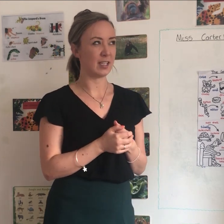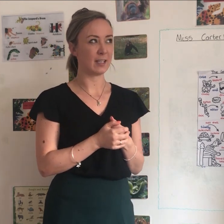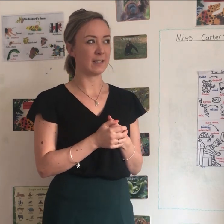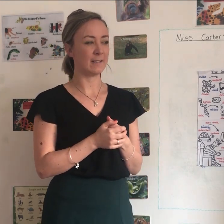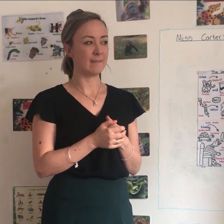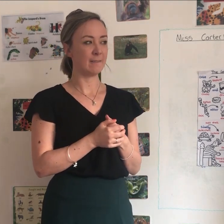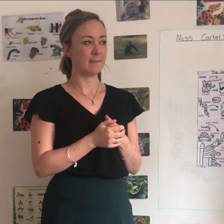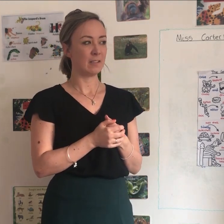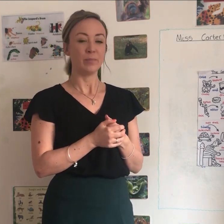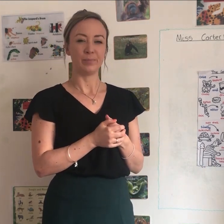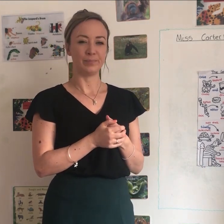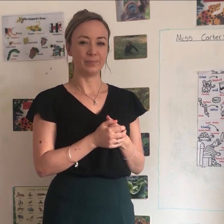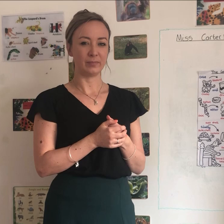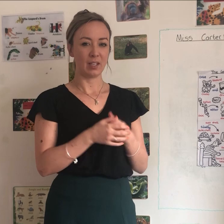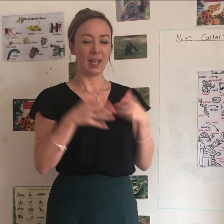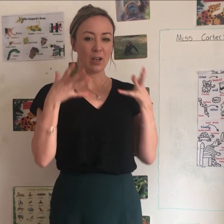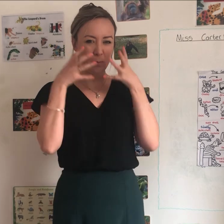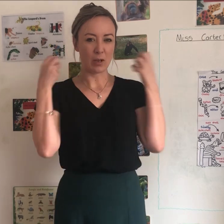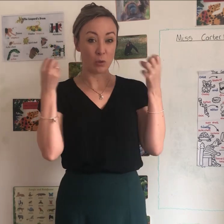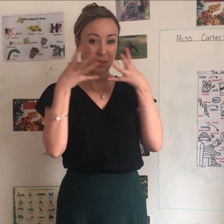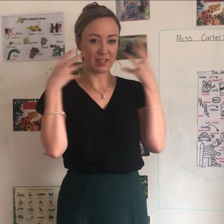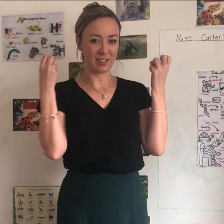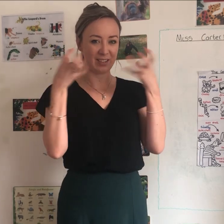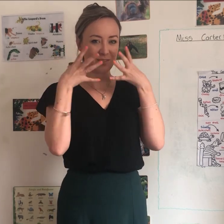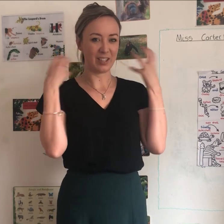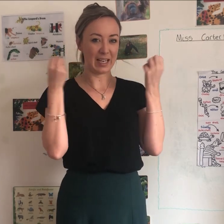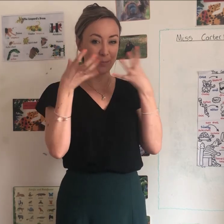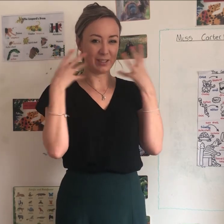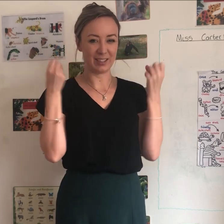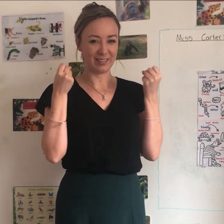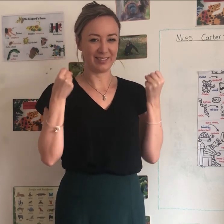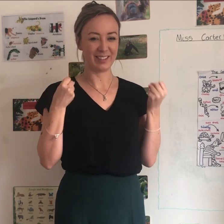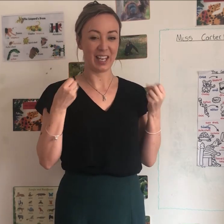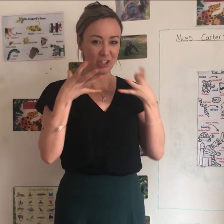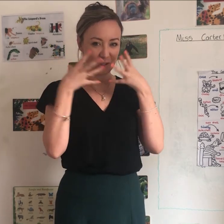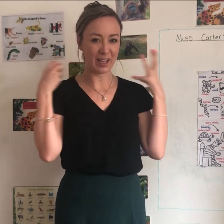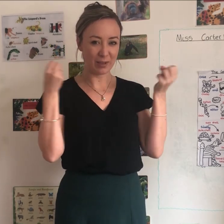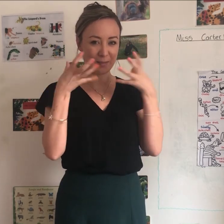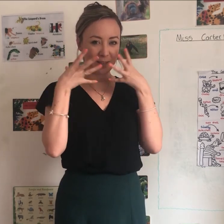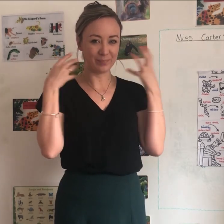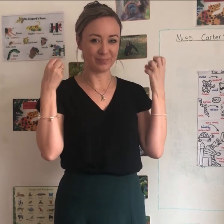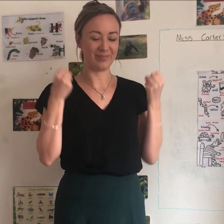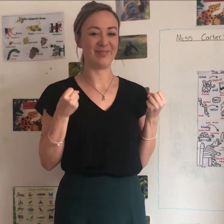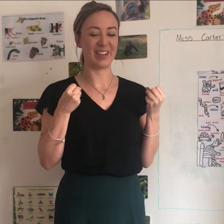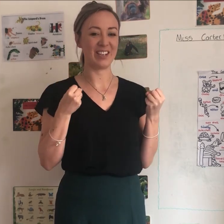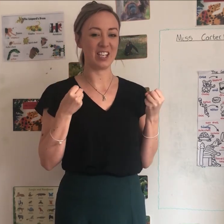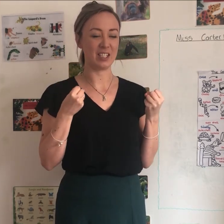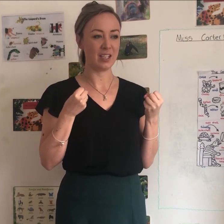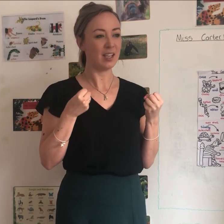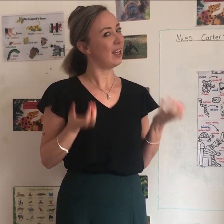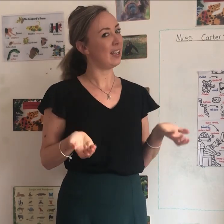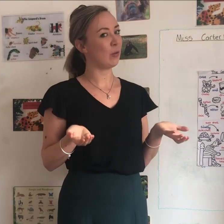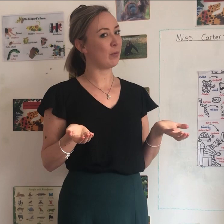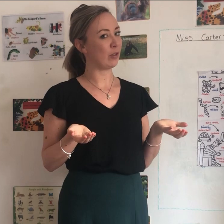think? How about the whiskers for the leopard? Can you do that with me? Very good. And how about